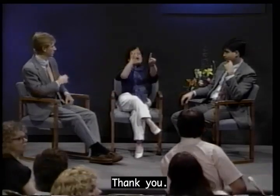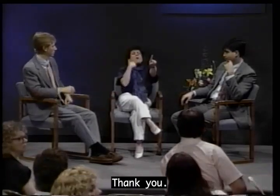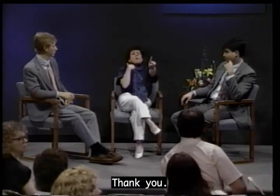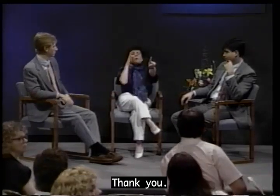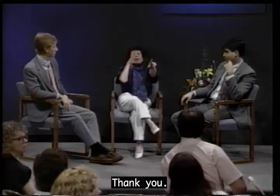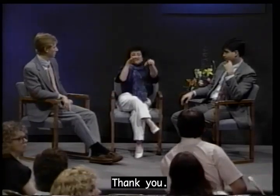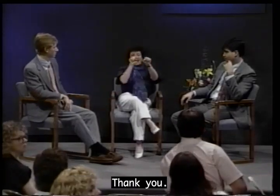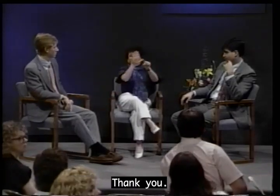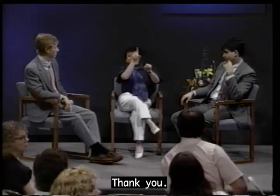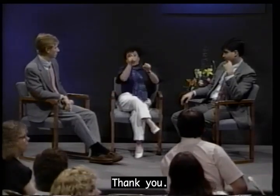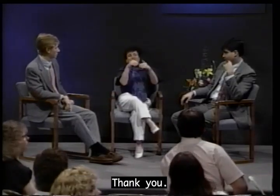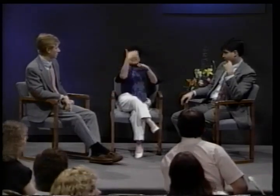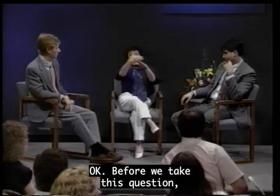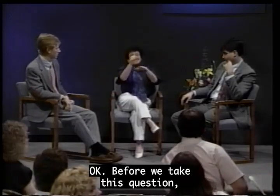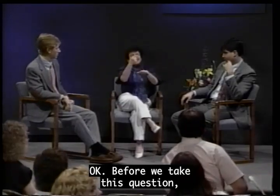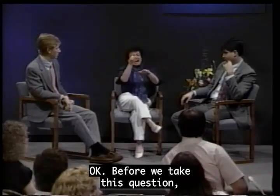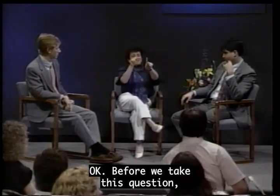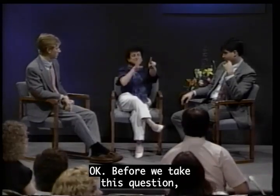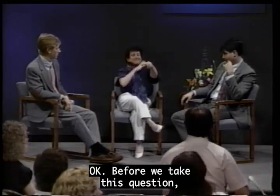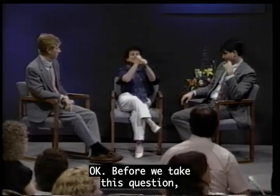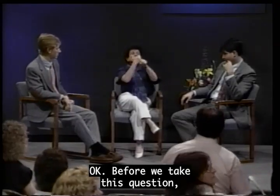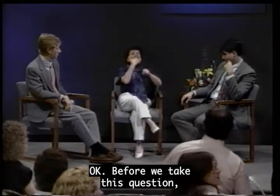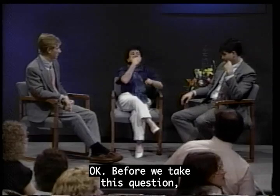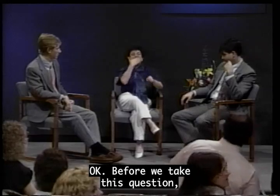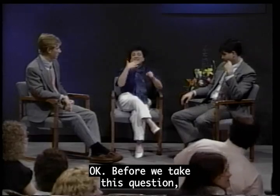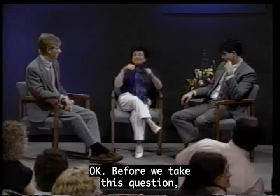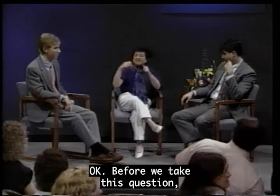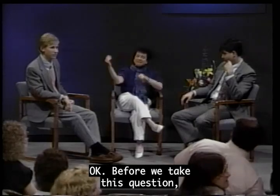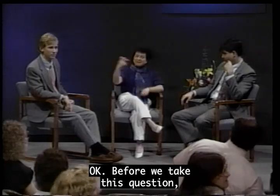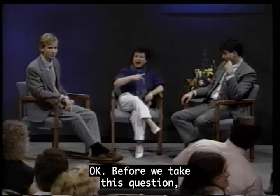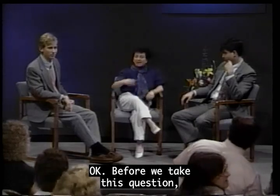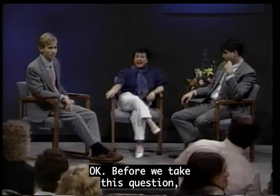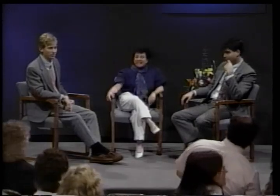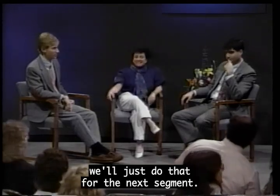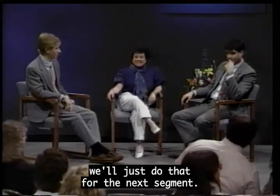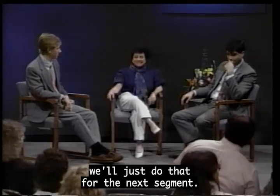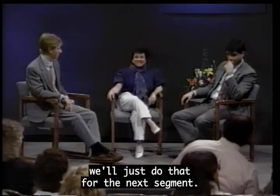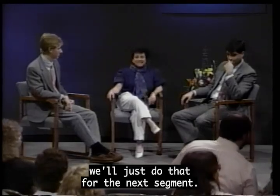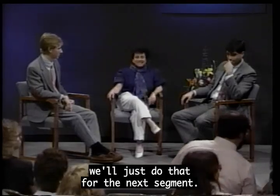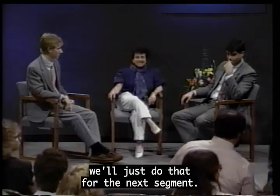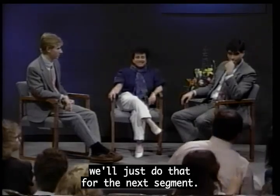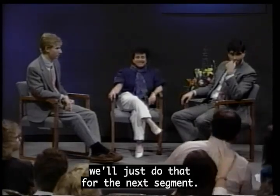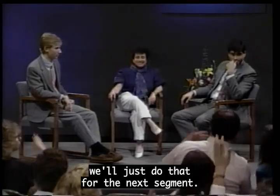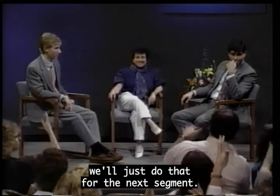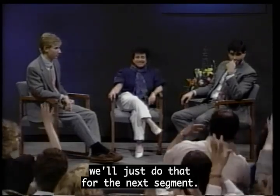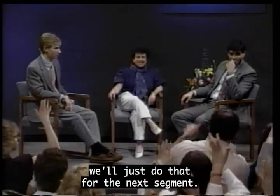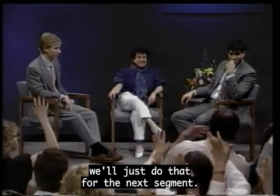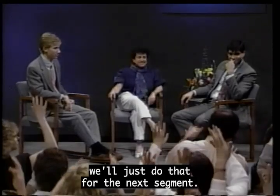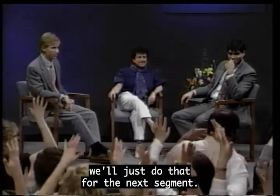Okay, before we take this question, we'll have to do that for the next segment. We'll be right back. Stay with us.